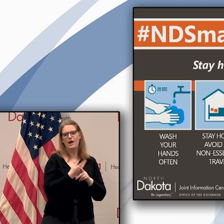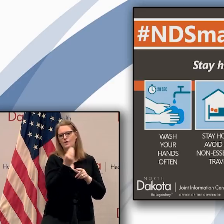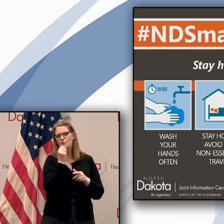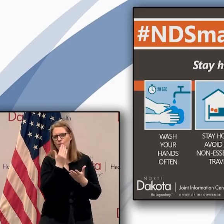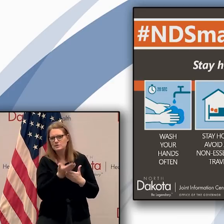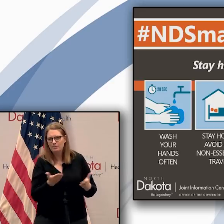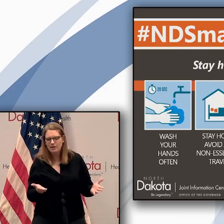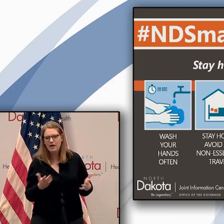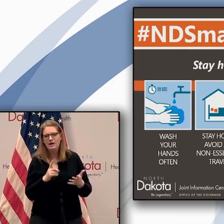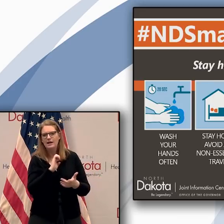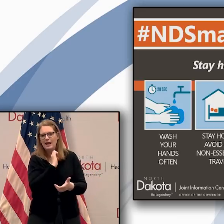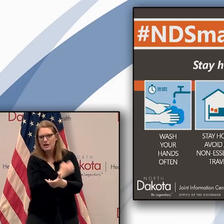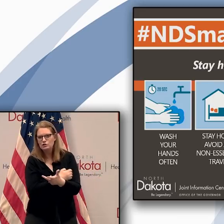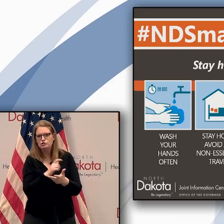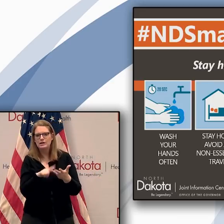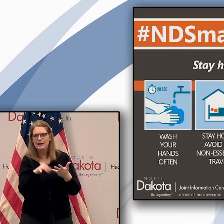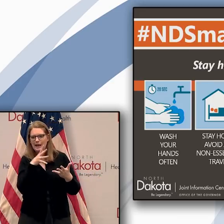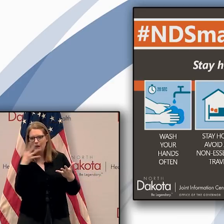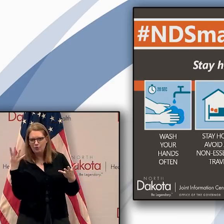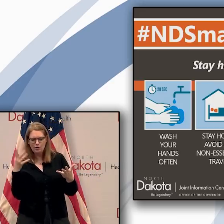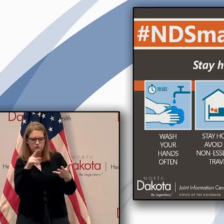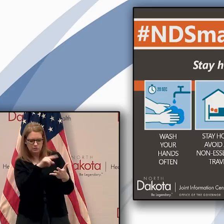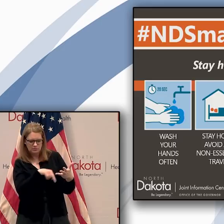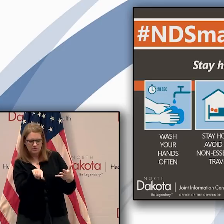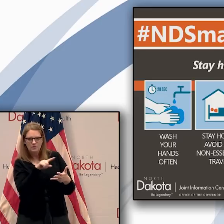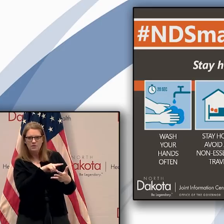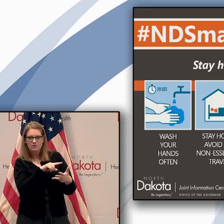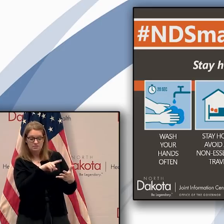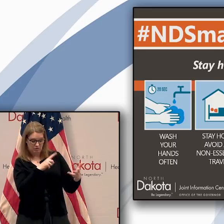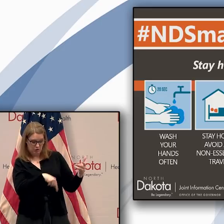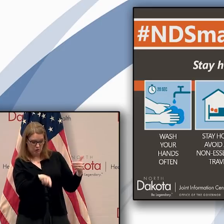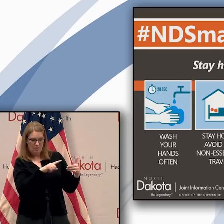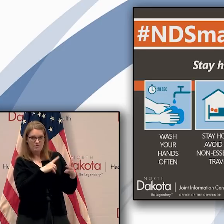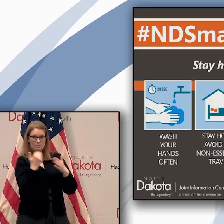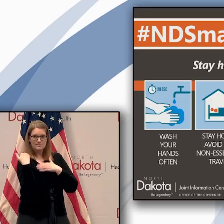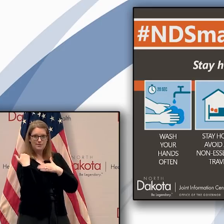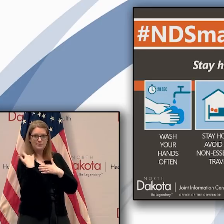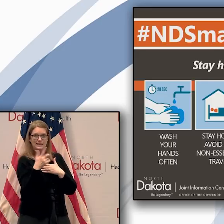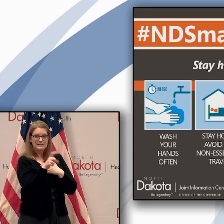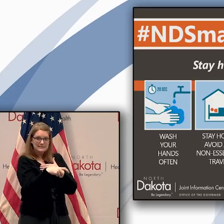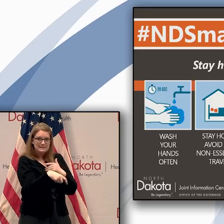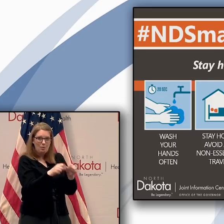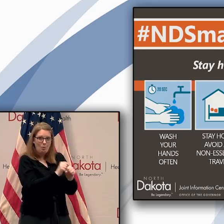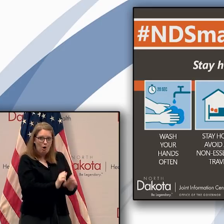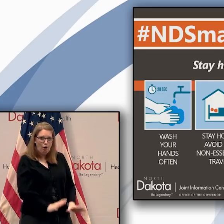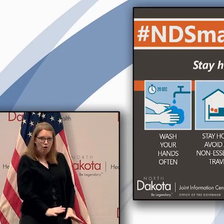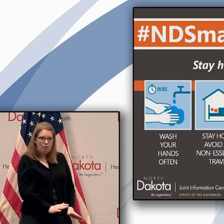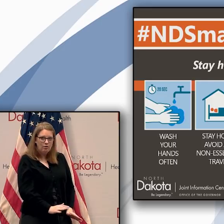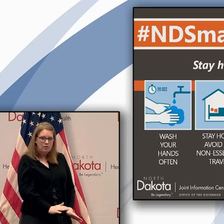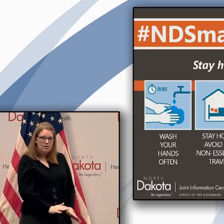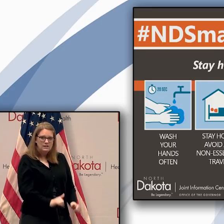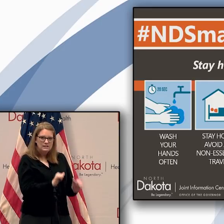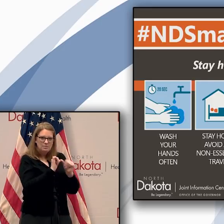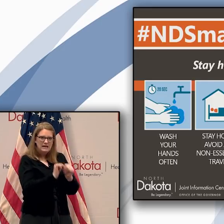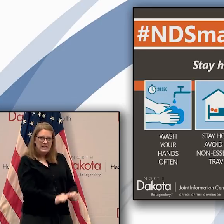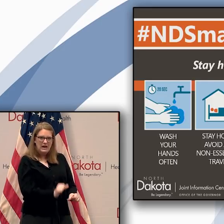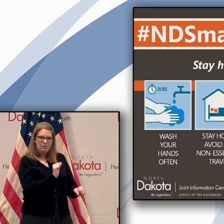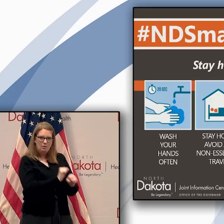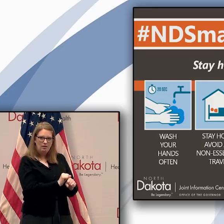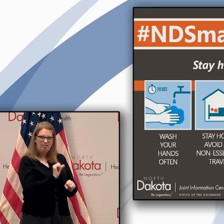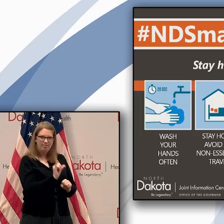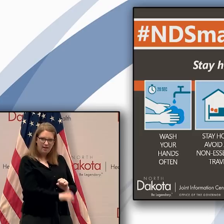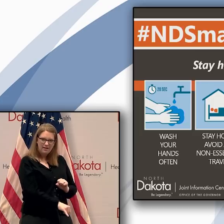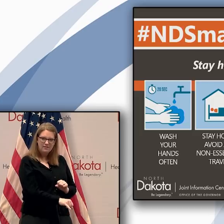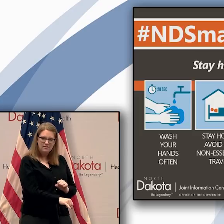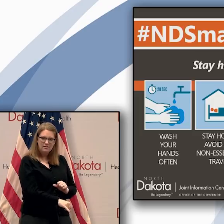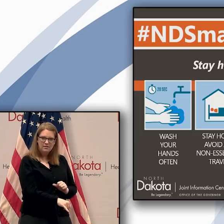supply, energy and agriculture, you've got a responsibility as essential worker to maintain the work that you're doing. But